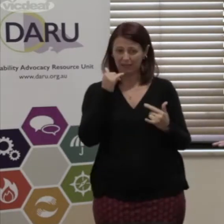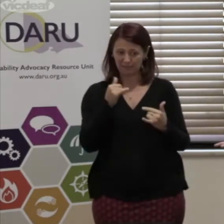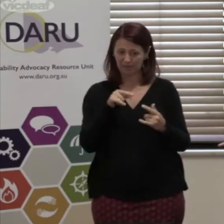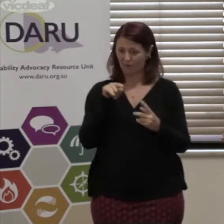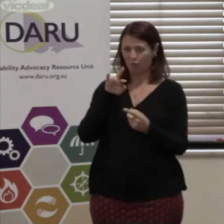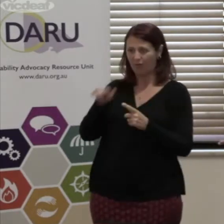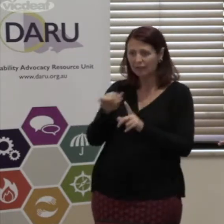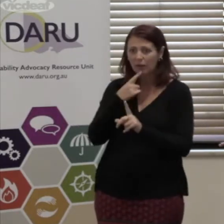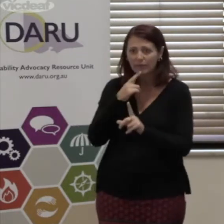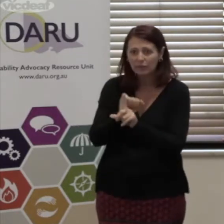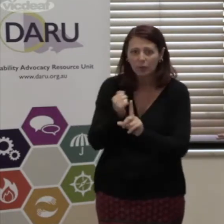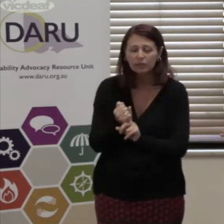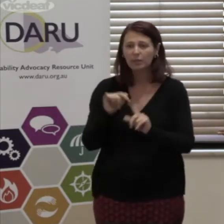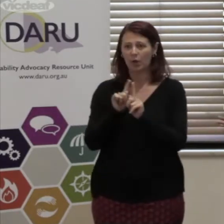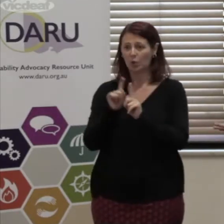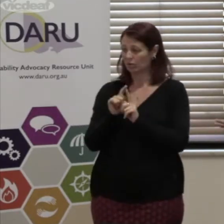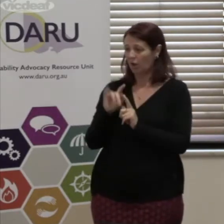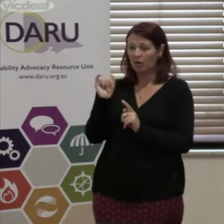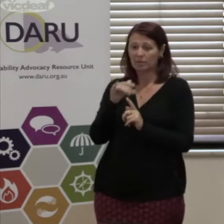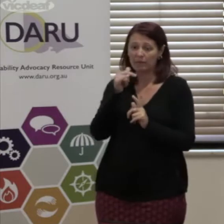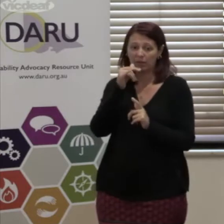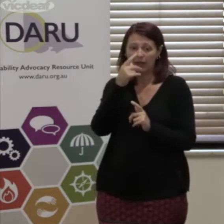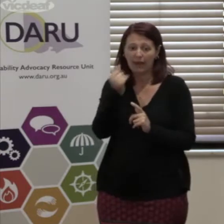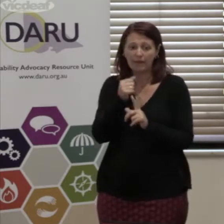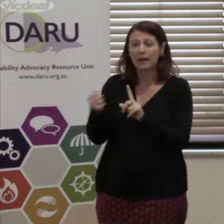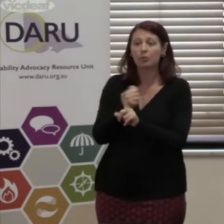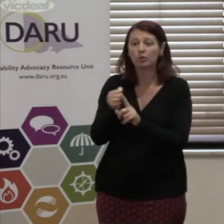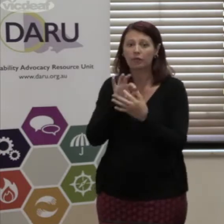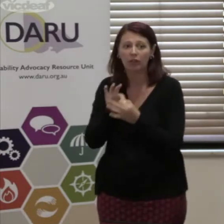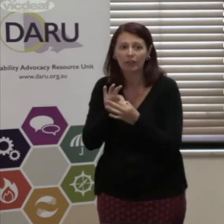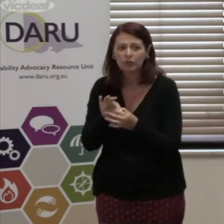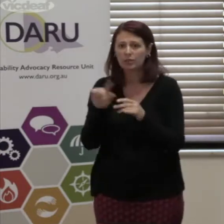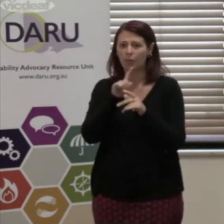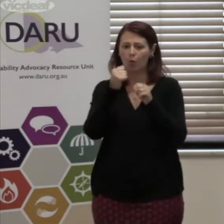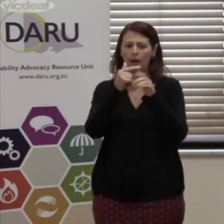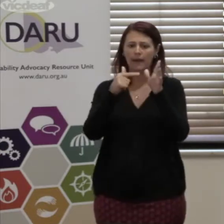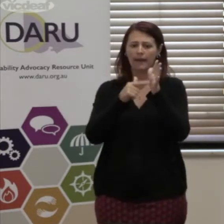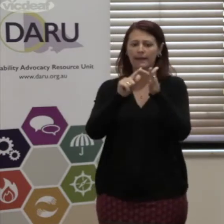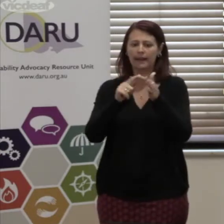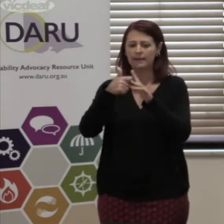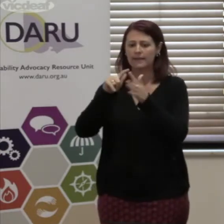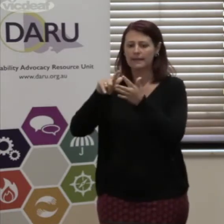identifying an abusive relationship or a gatekeeper